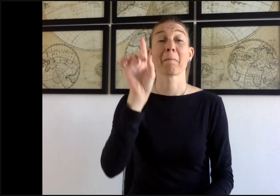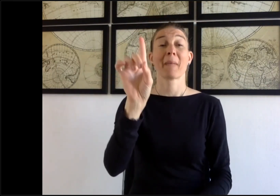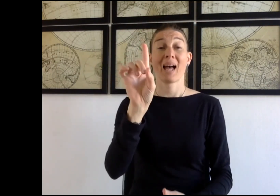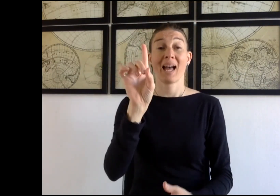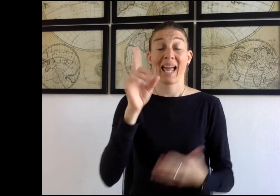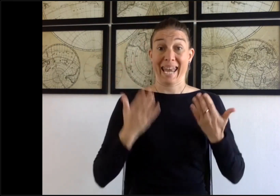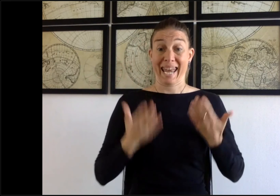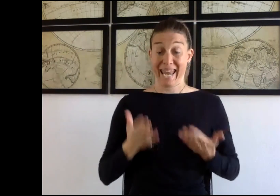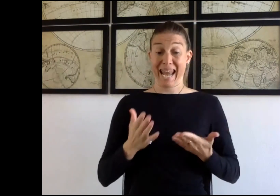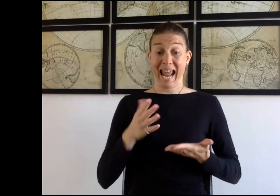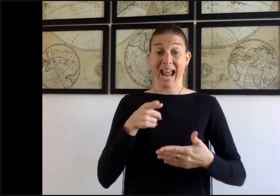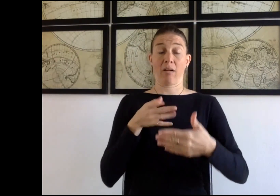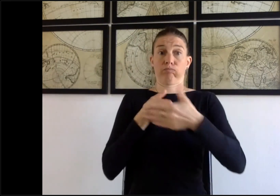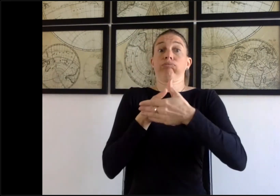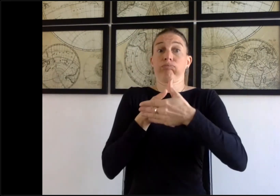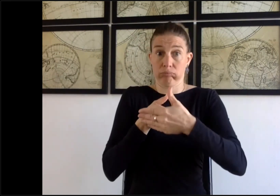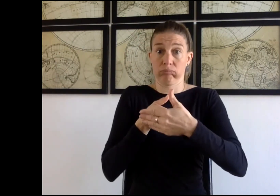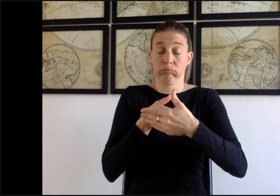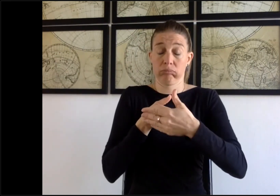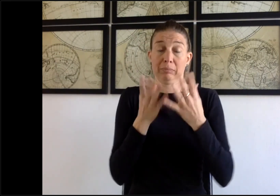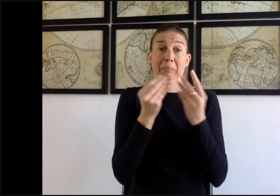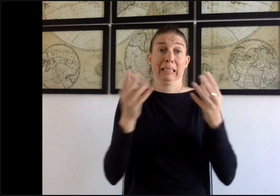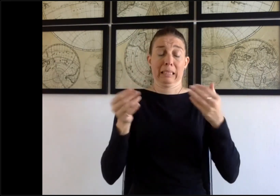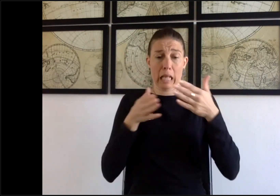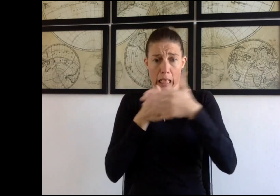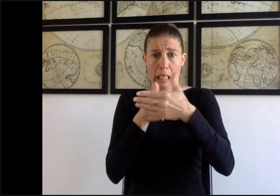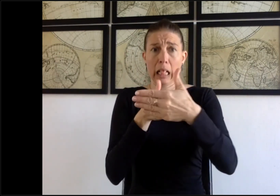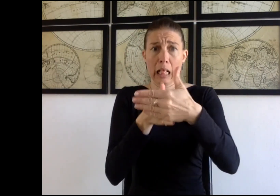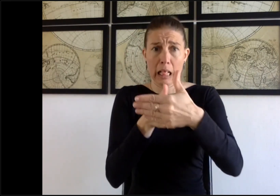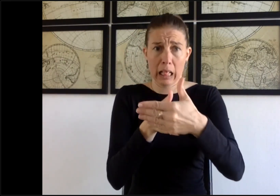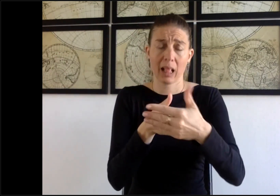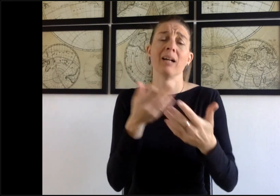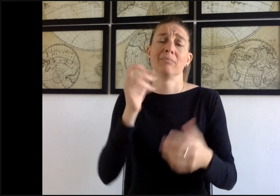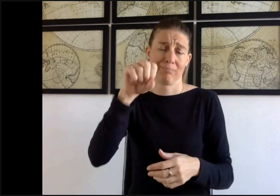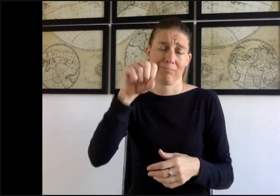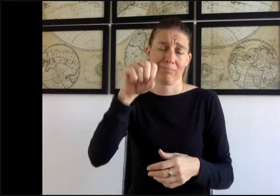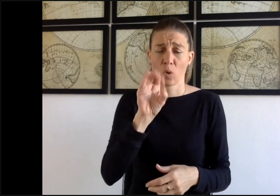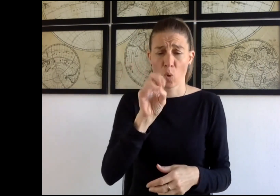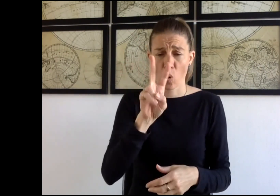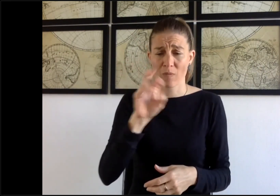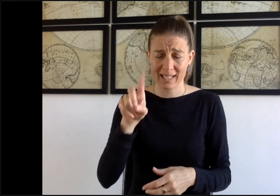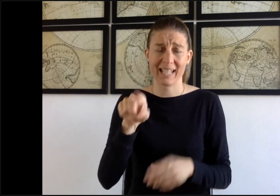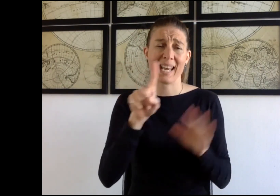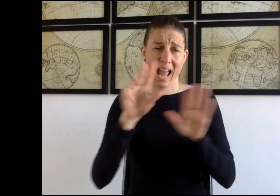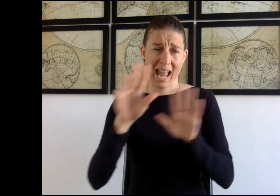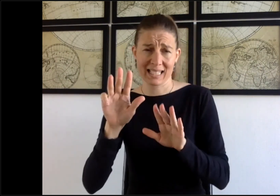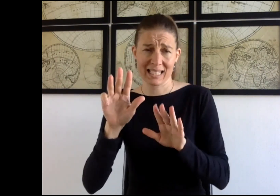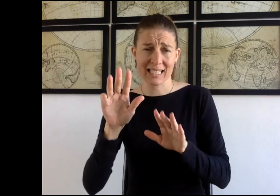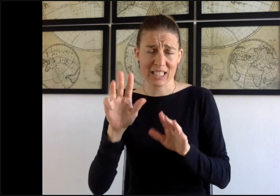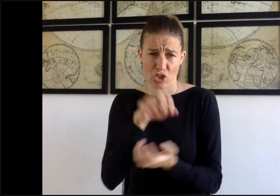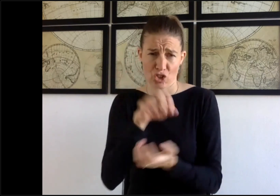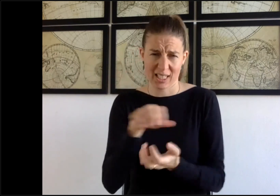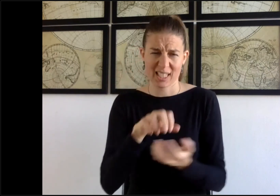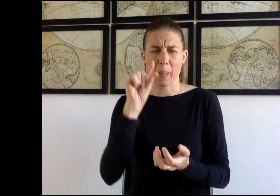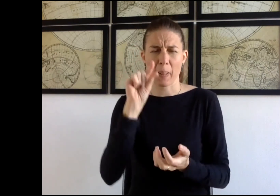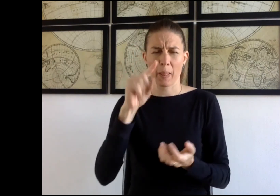also challenges going forward, not least the COVID-19 crisis, of which I will say a little bit more later on